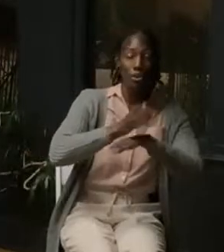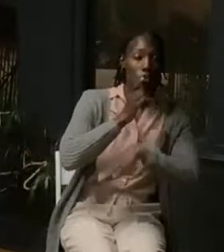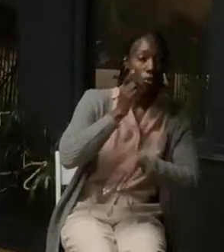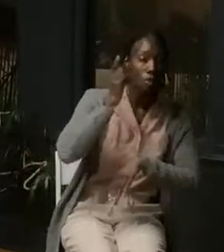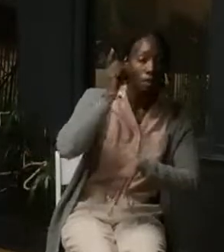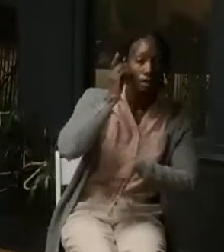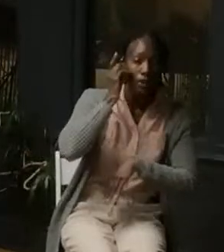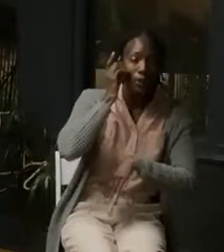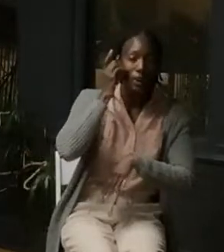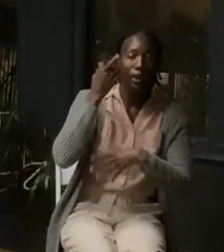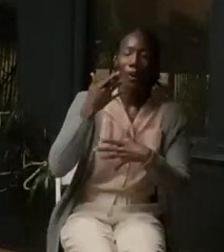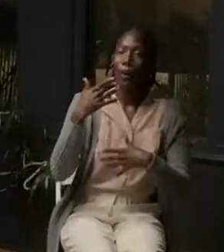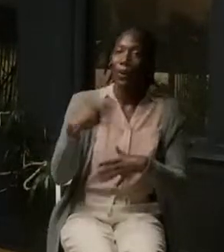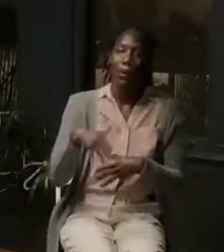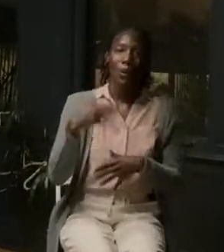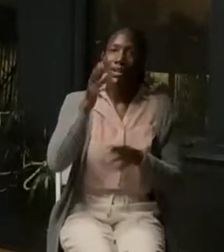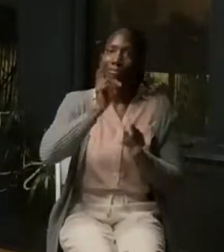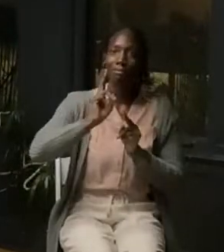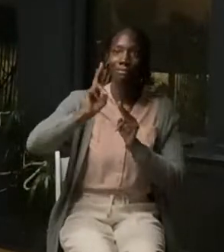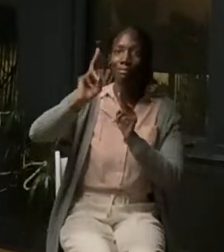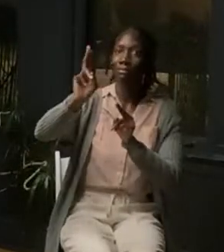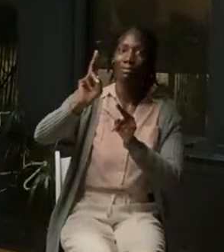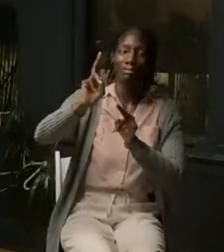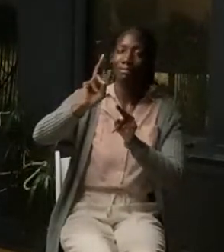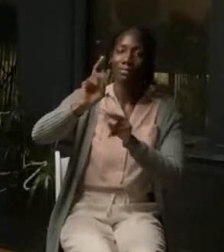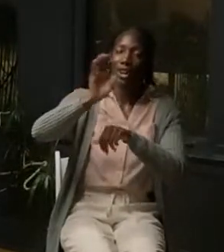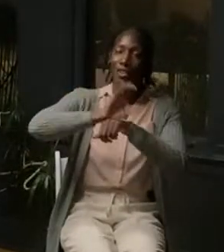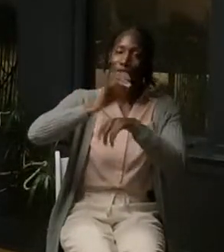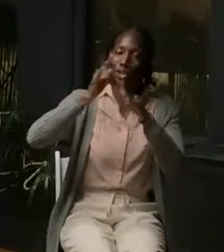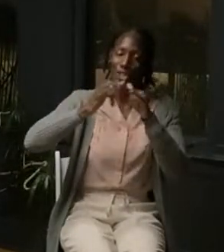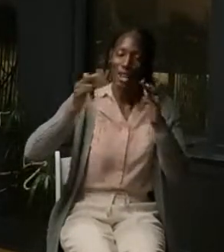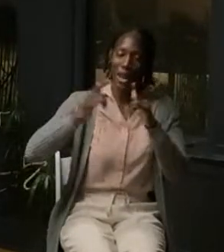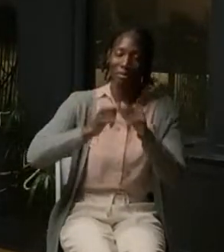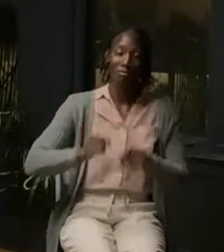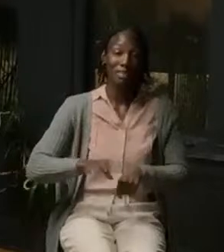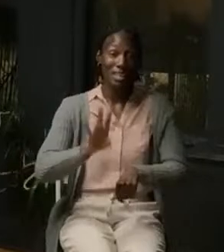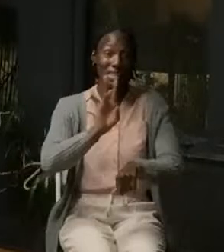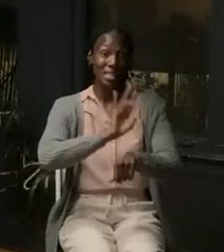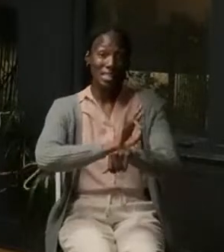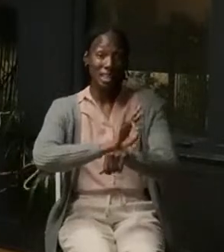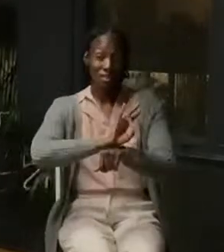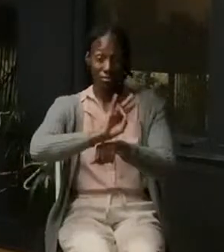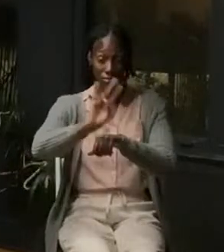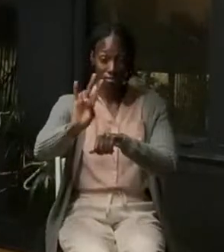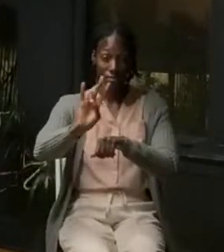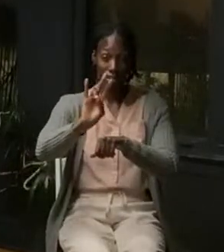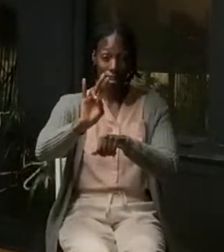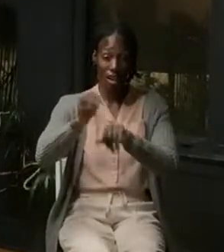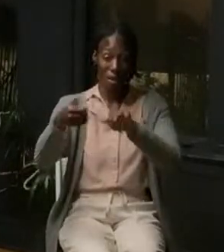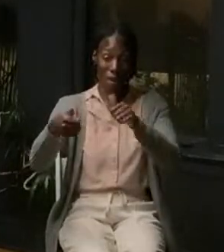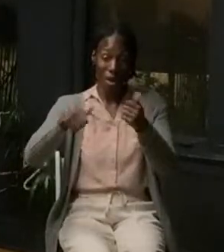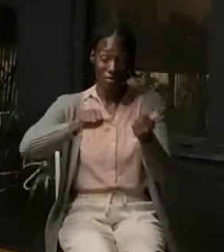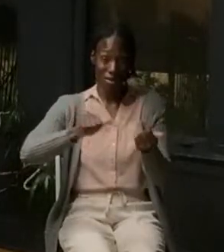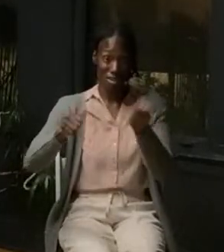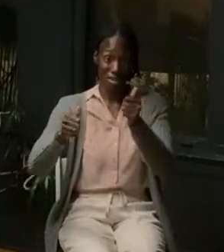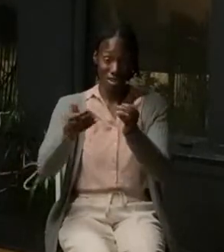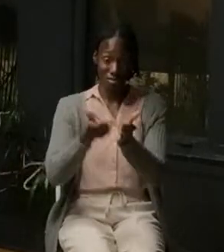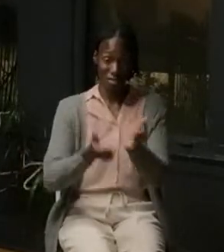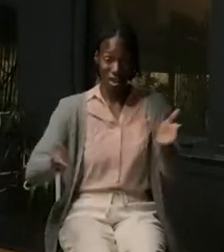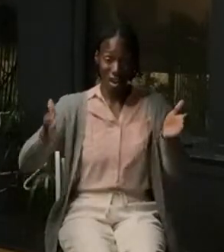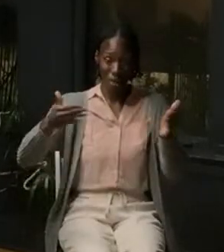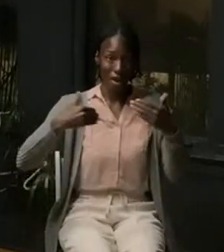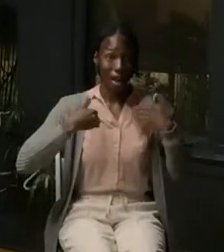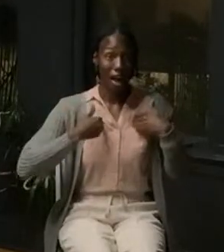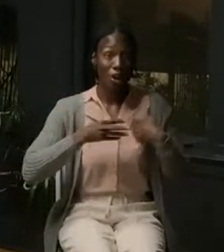heroes of church camps. The 7 o'clock baptism tub had watermelons in it at